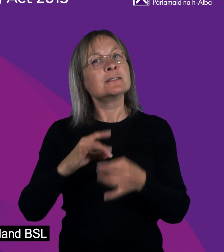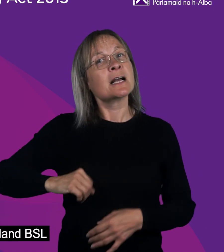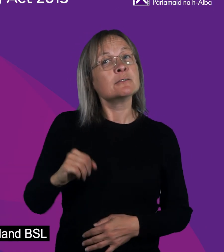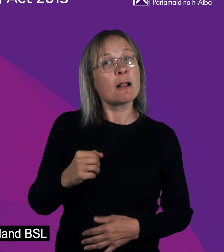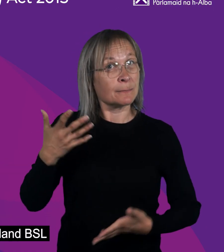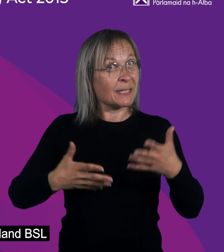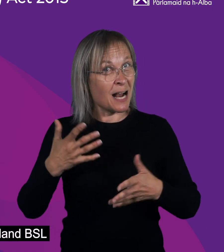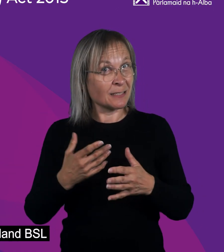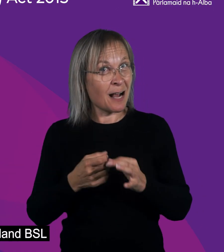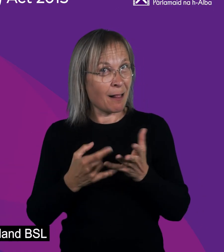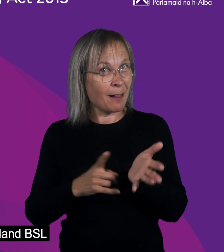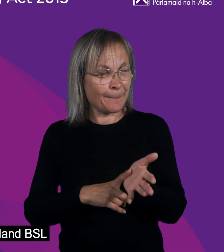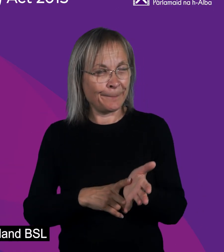Contact Scotland BSL.